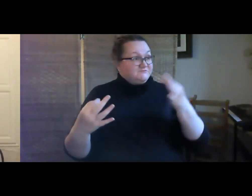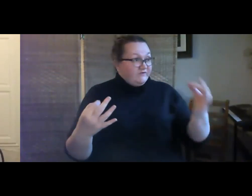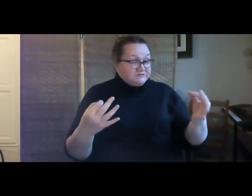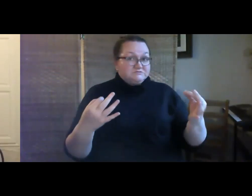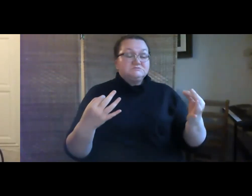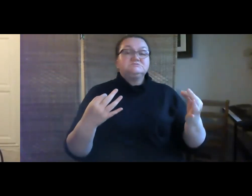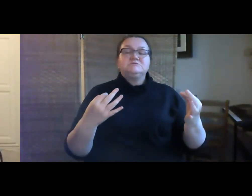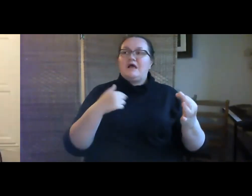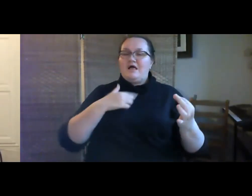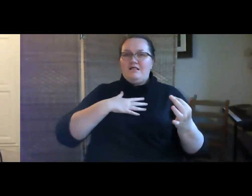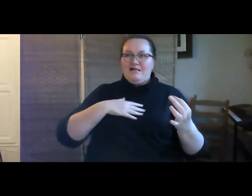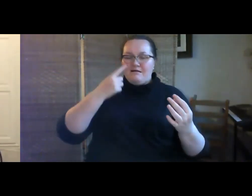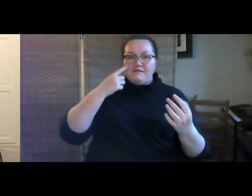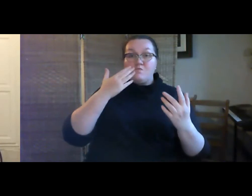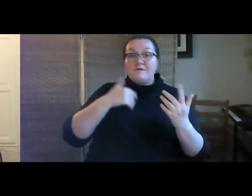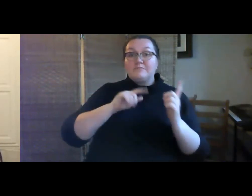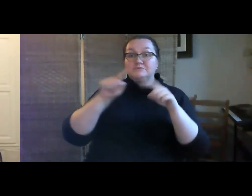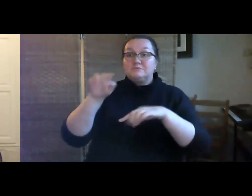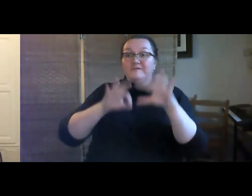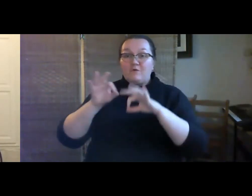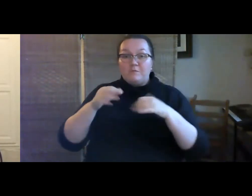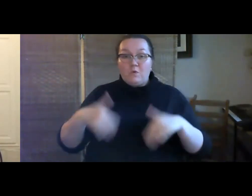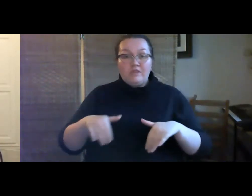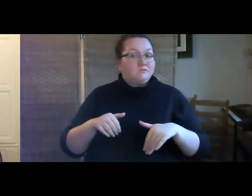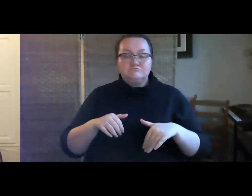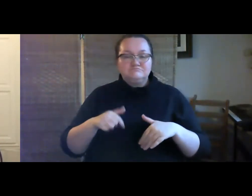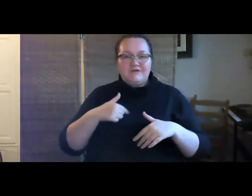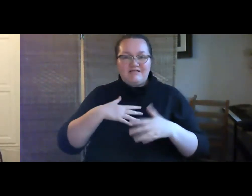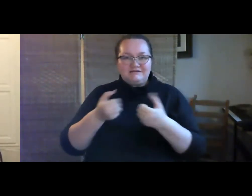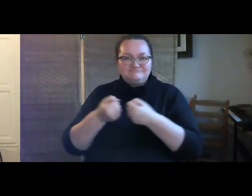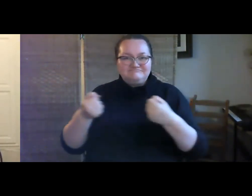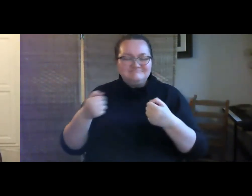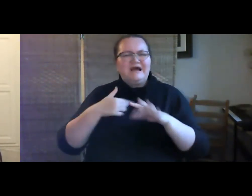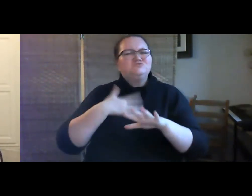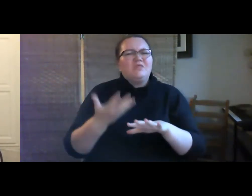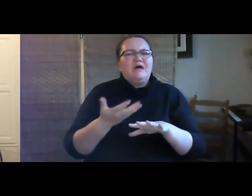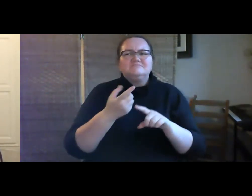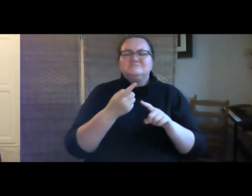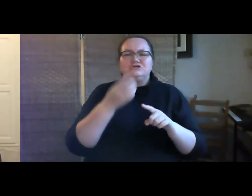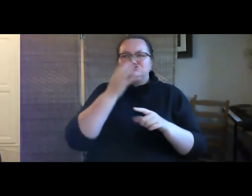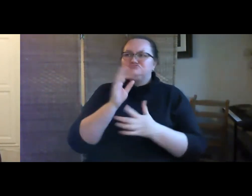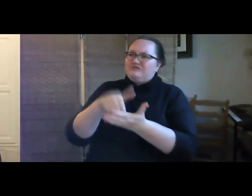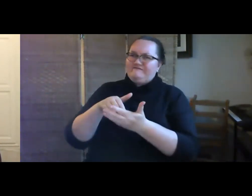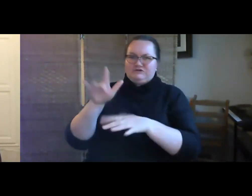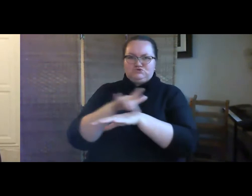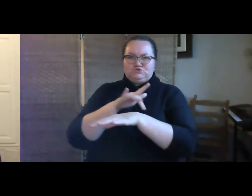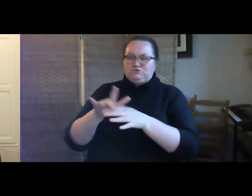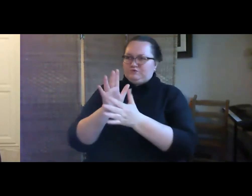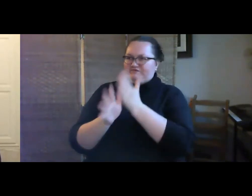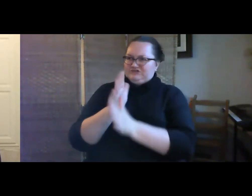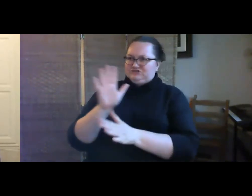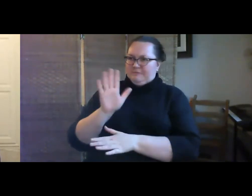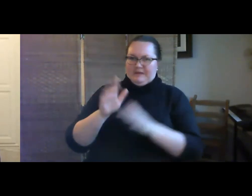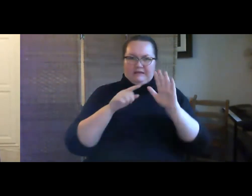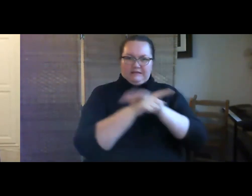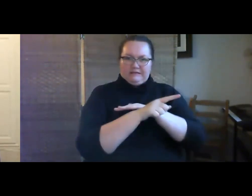invited somewhere. I really hate the sort of drop in, do a show, fly out experience. For